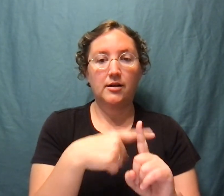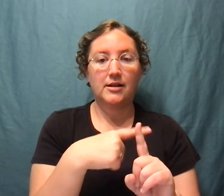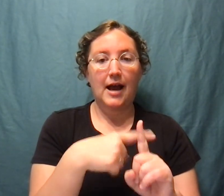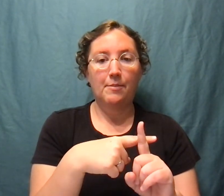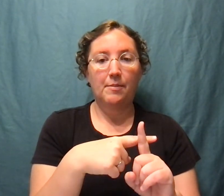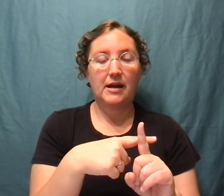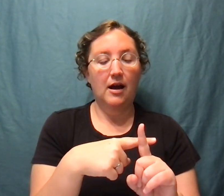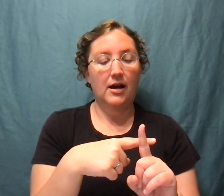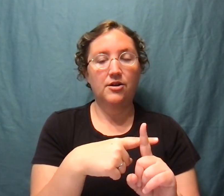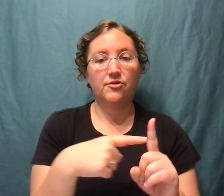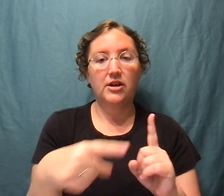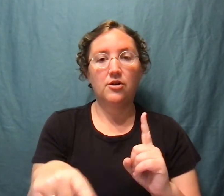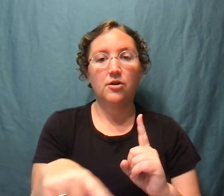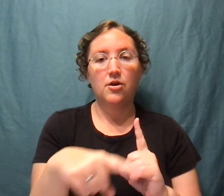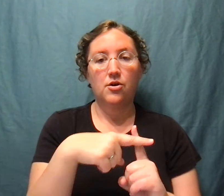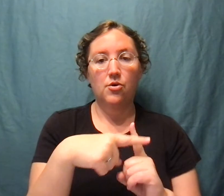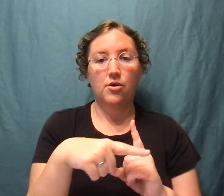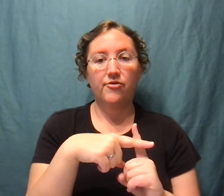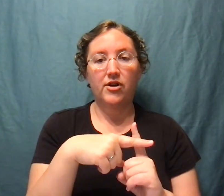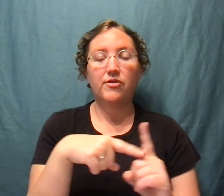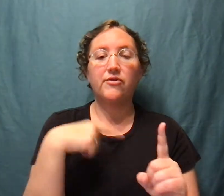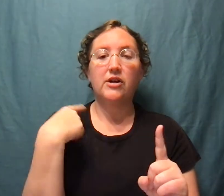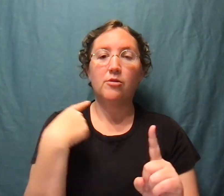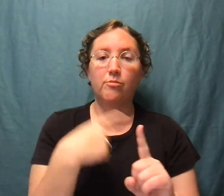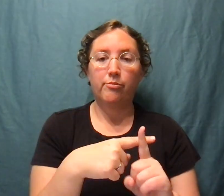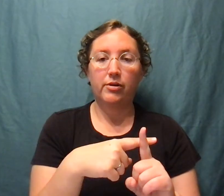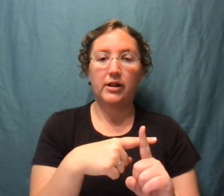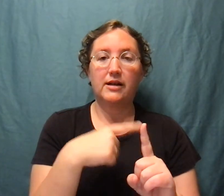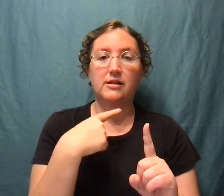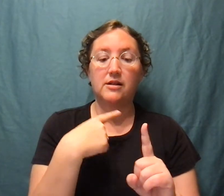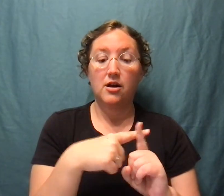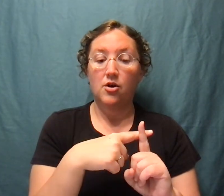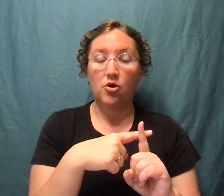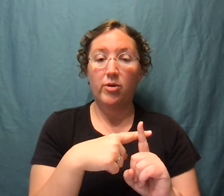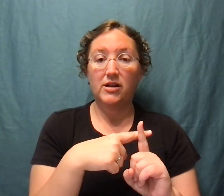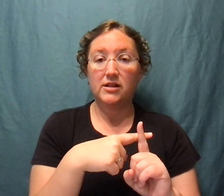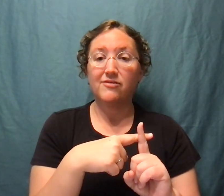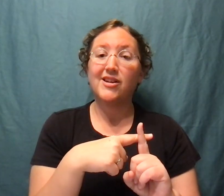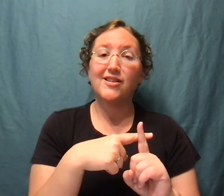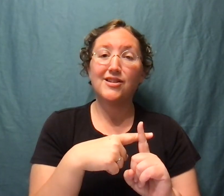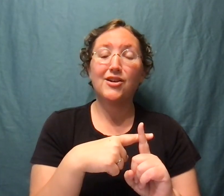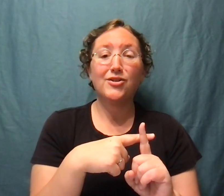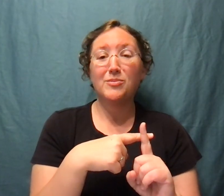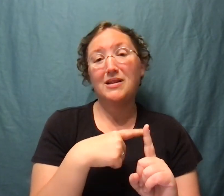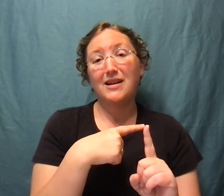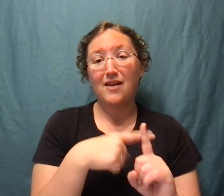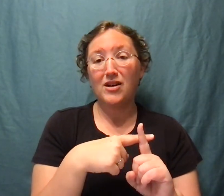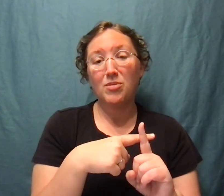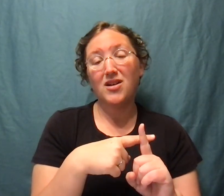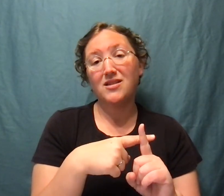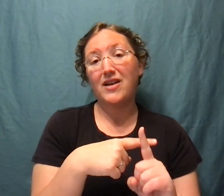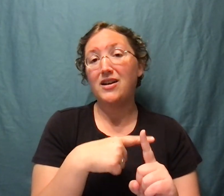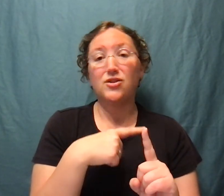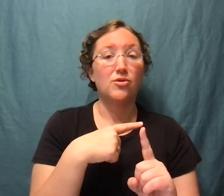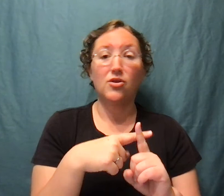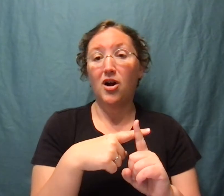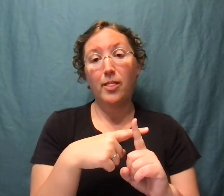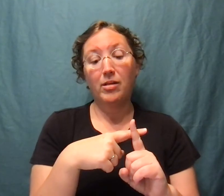finger can tap behind your finger or in front of your finger. Plus or positive. This can also mean like having a positive attitude or on the plus